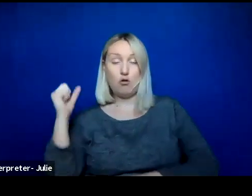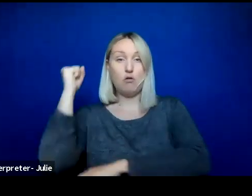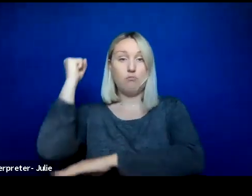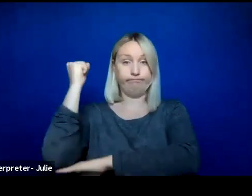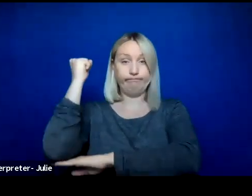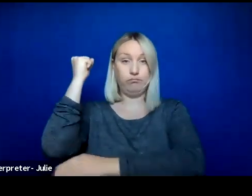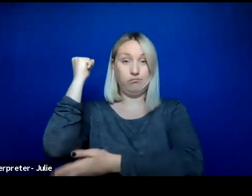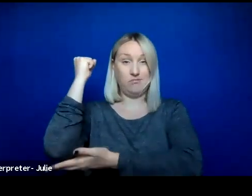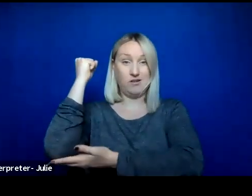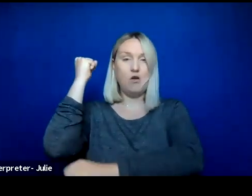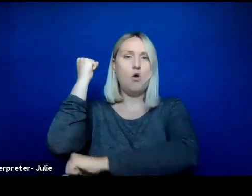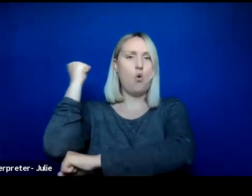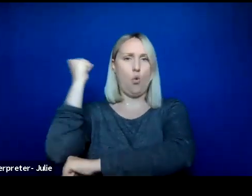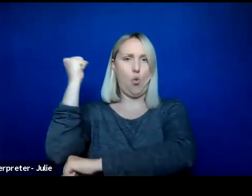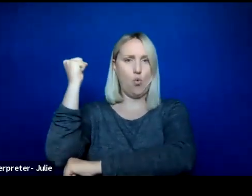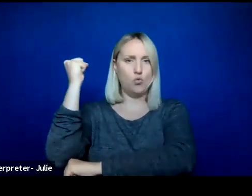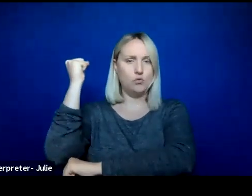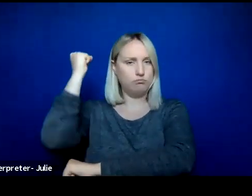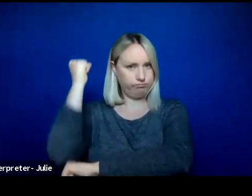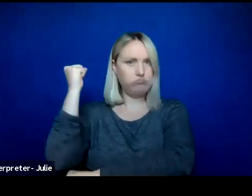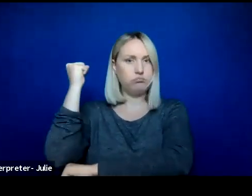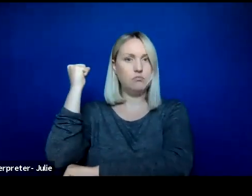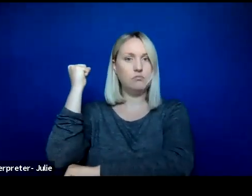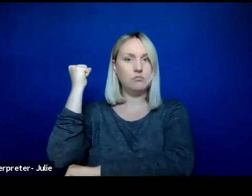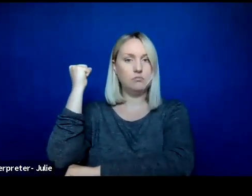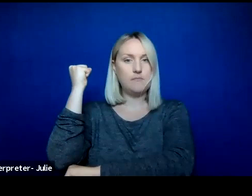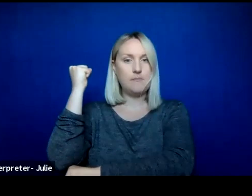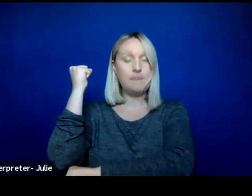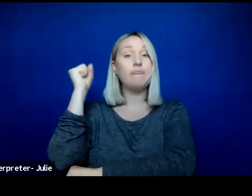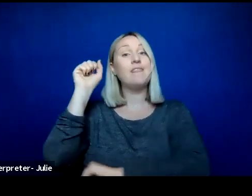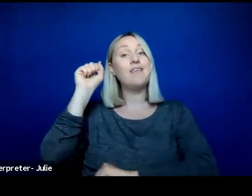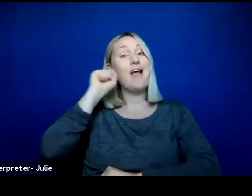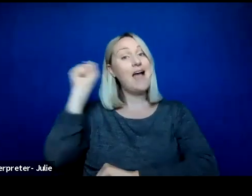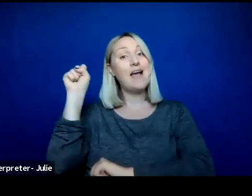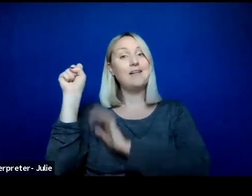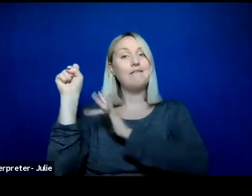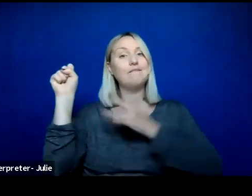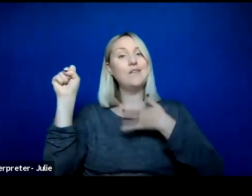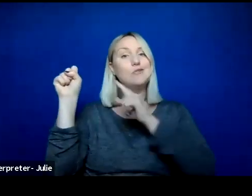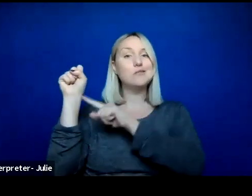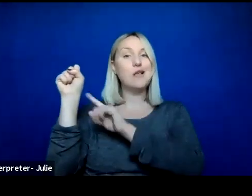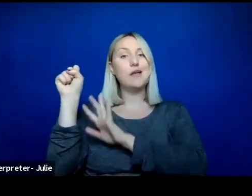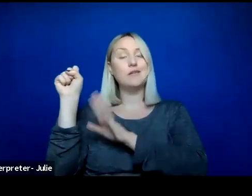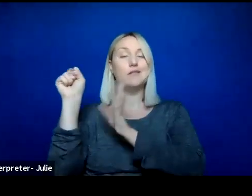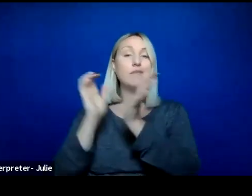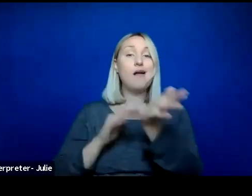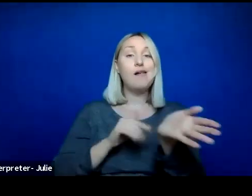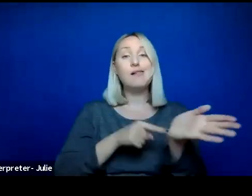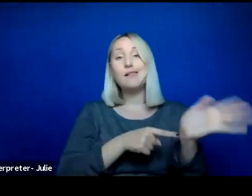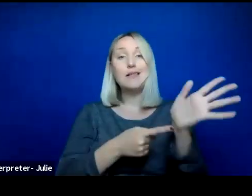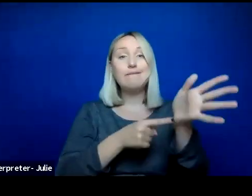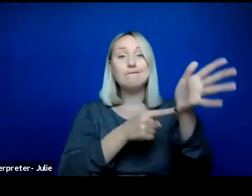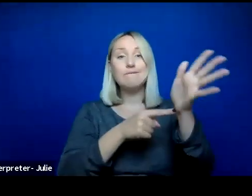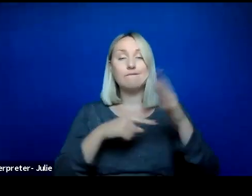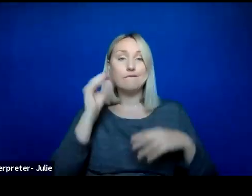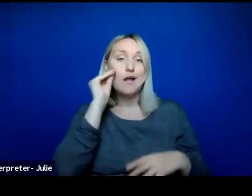tree, holding steady and firmly, and your head like a nice gentle leaf or branch or